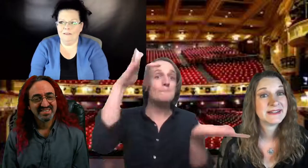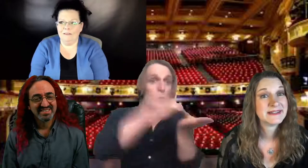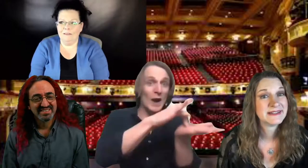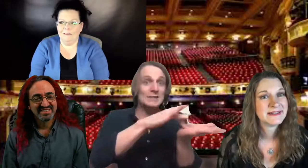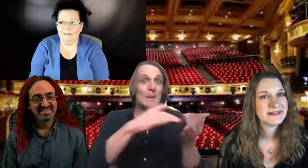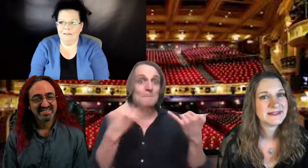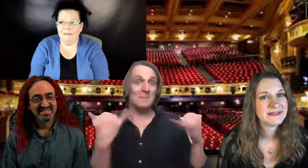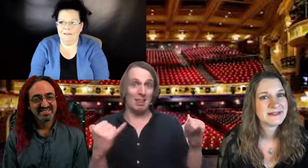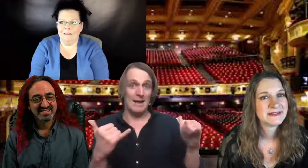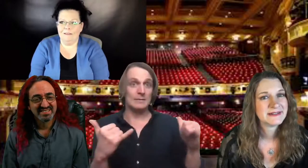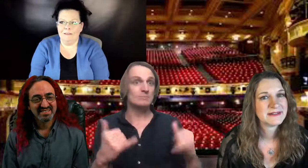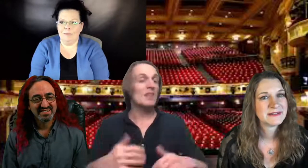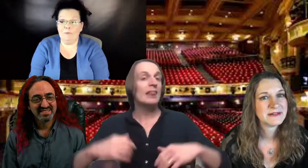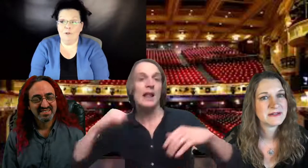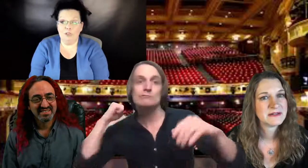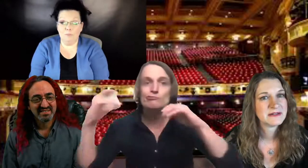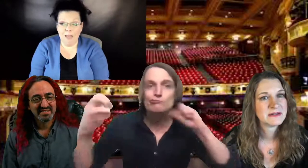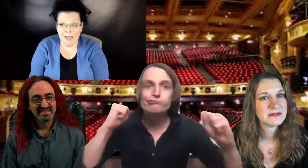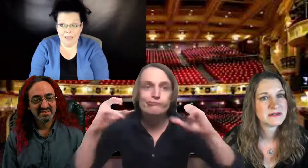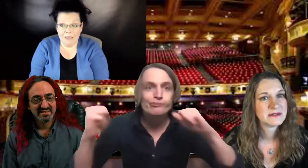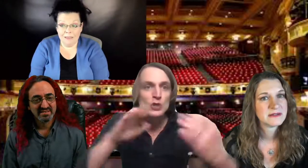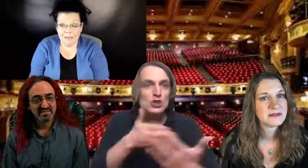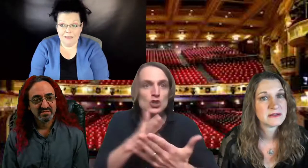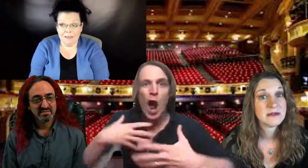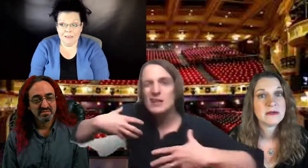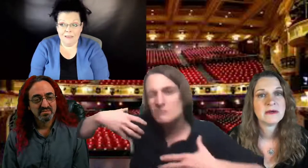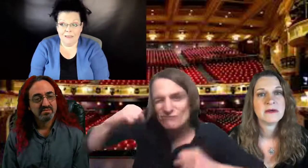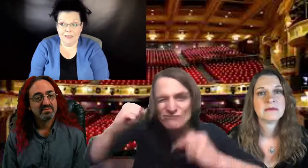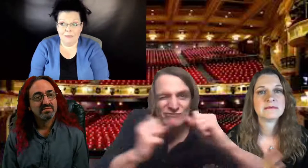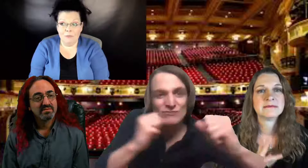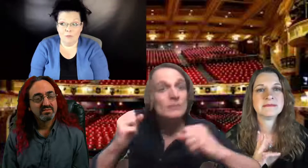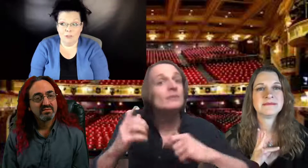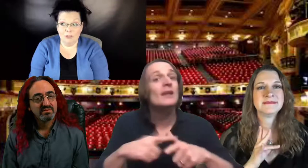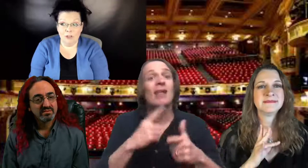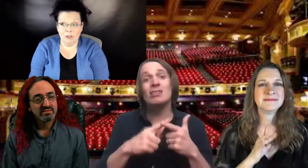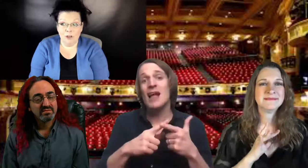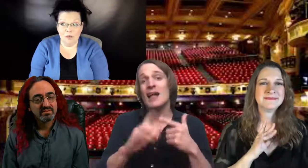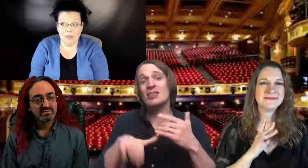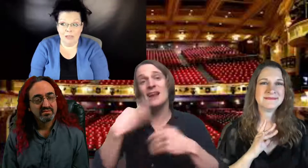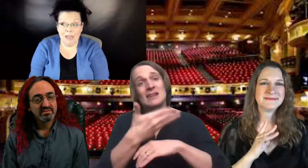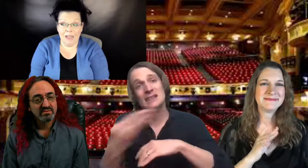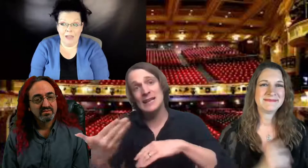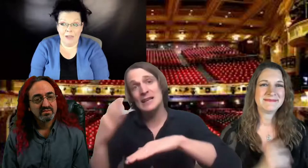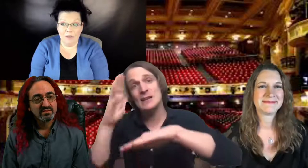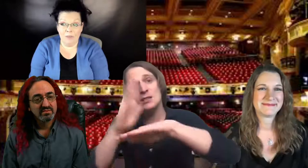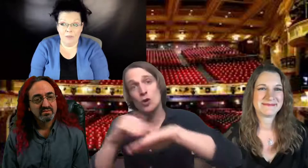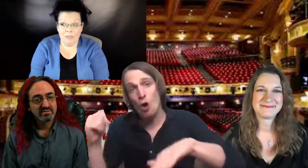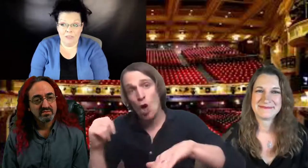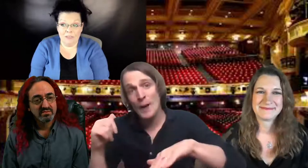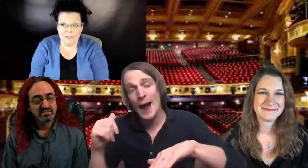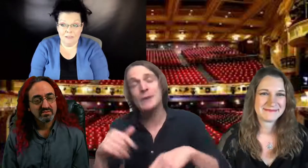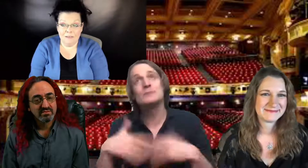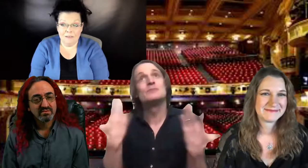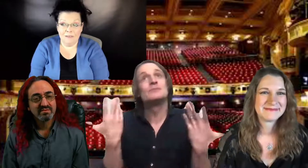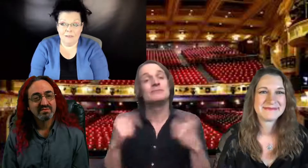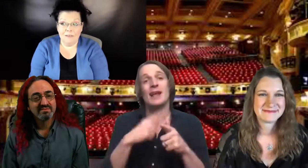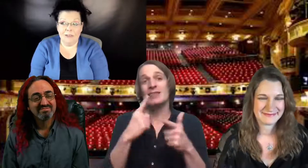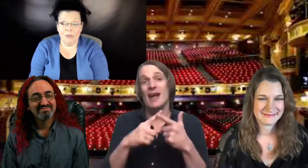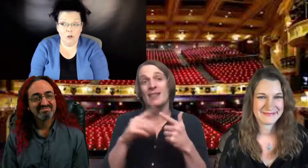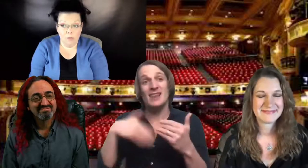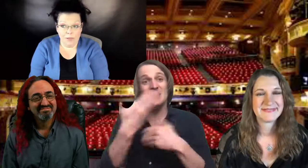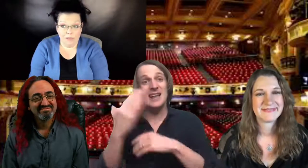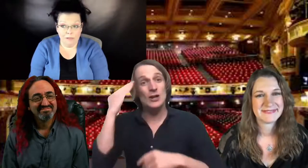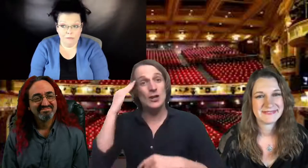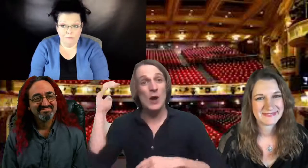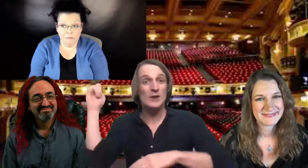hand. So I pushed play and the music started going and I went with it and